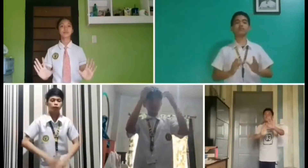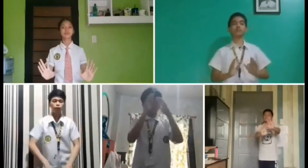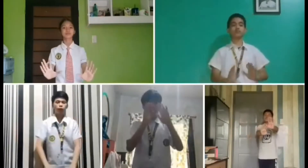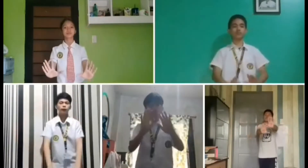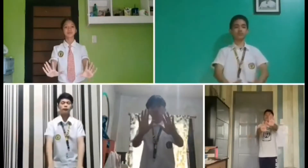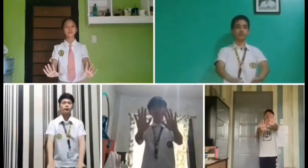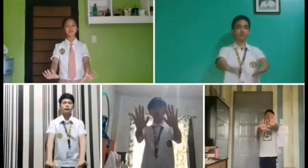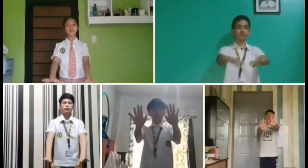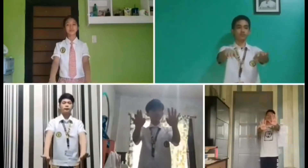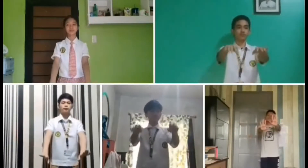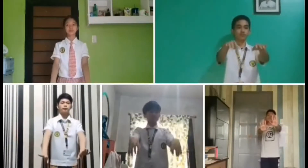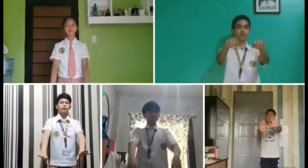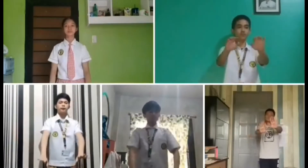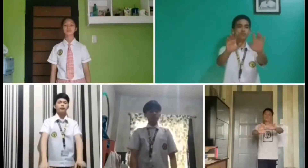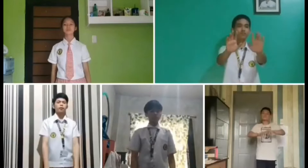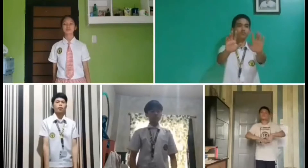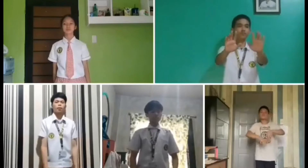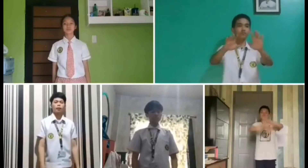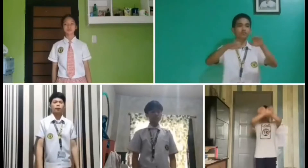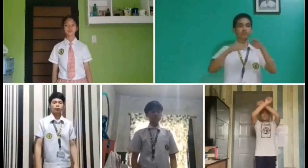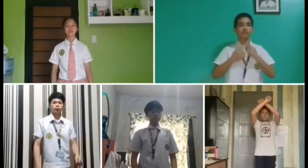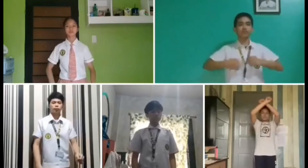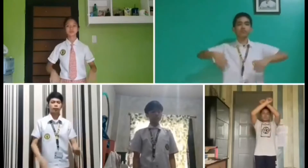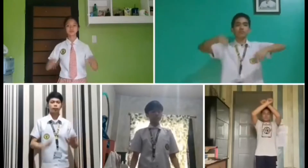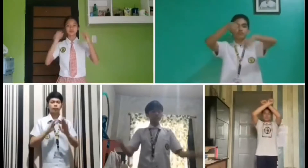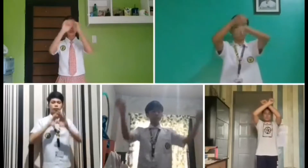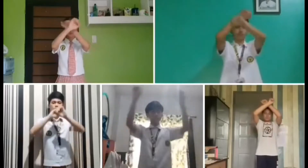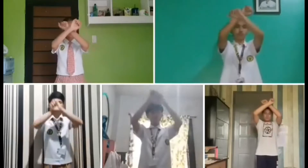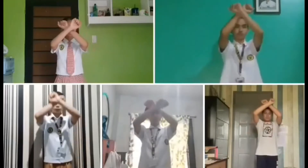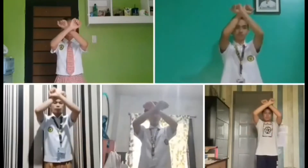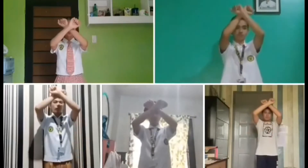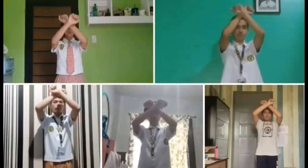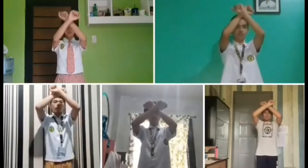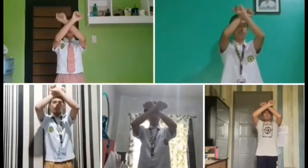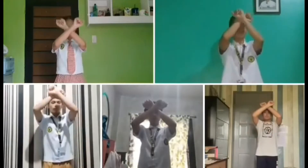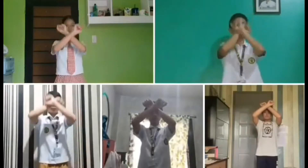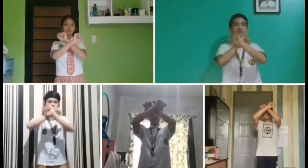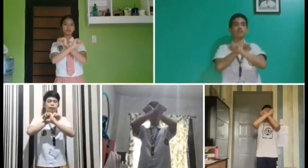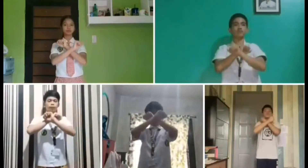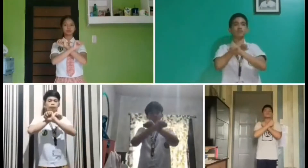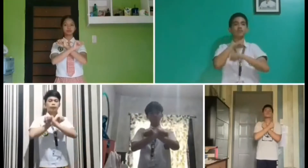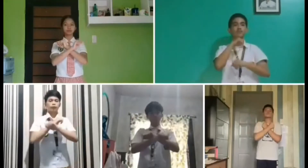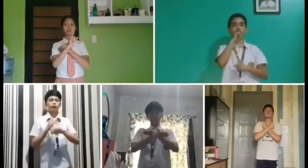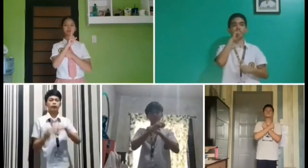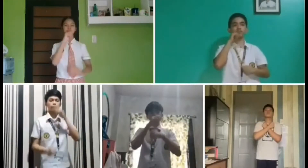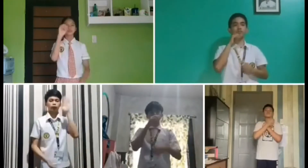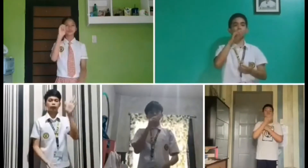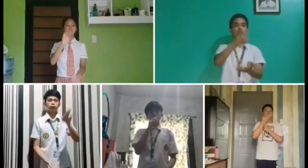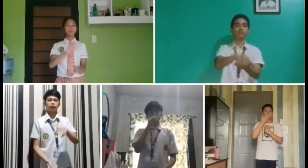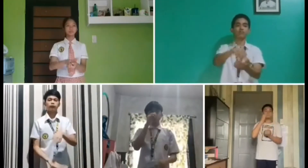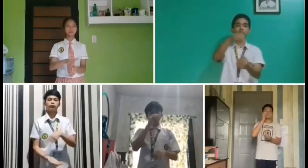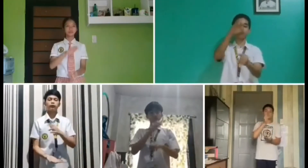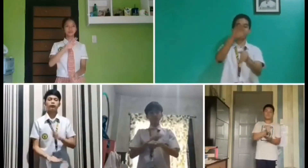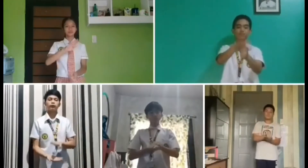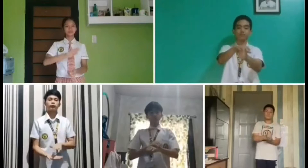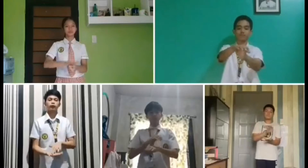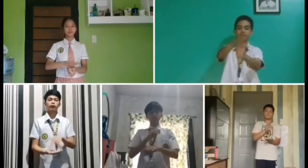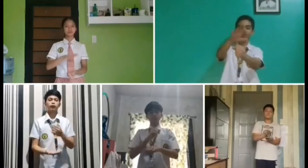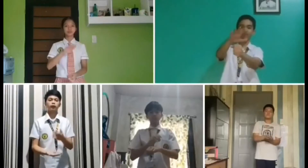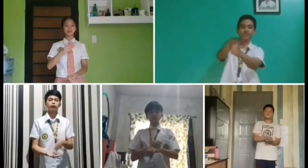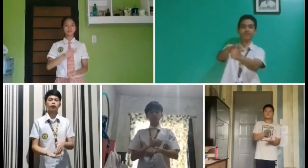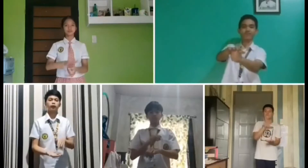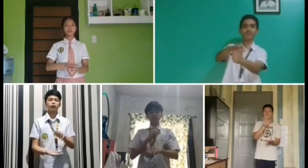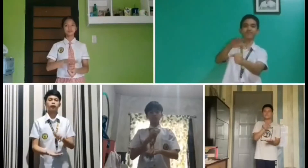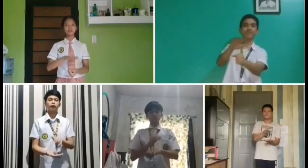them behind. They struggle in darkness, or give them empty